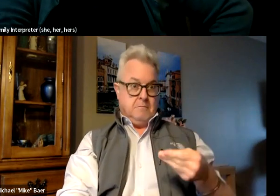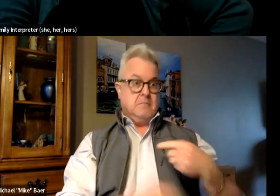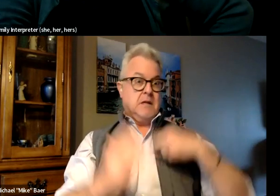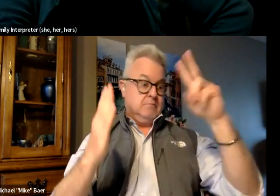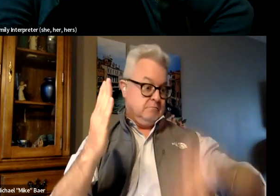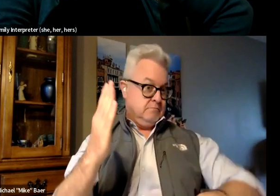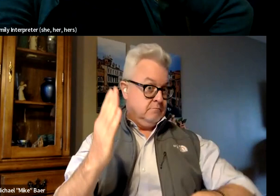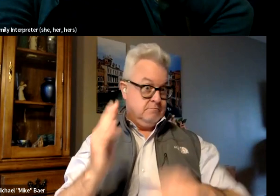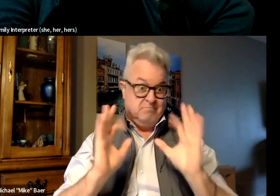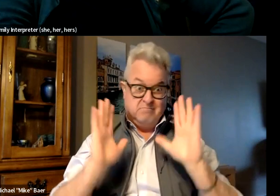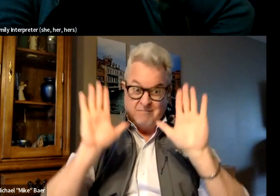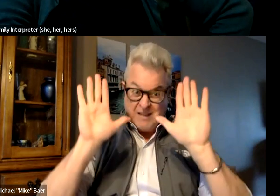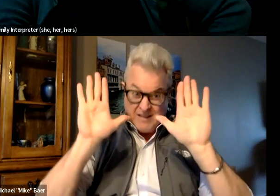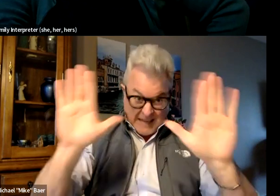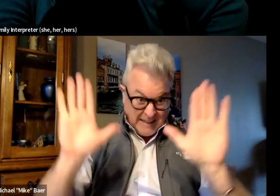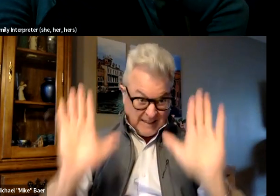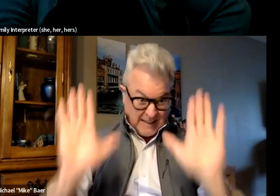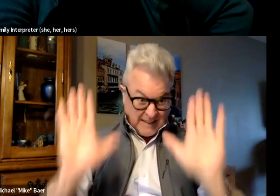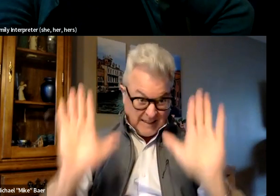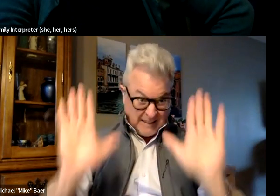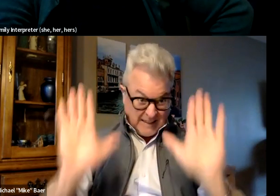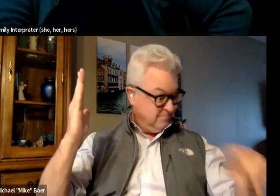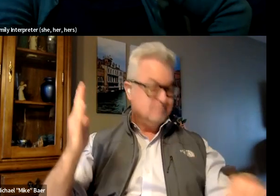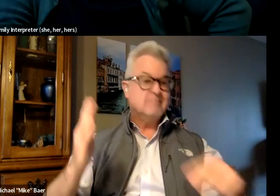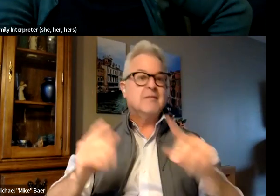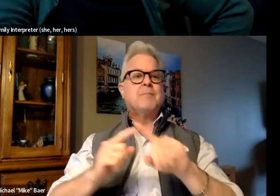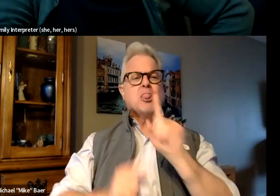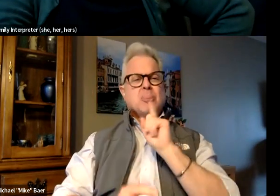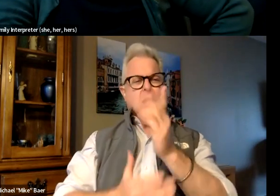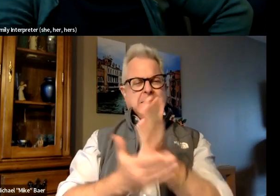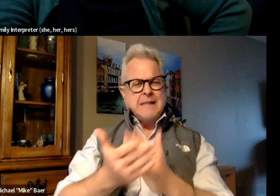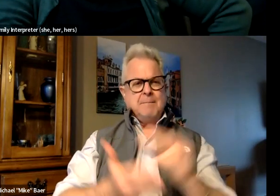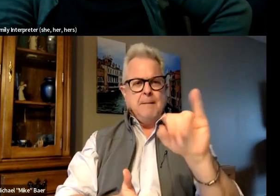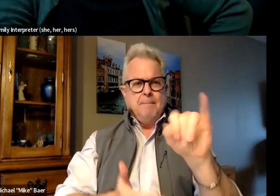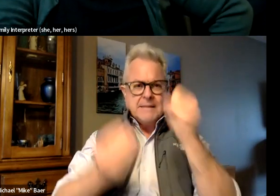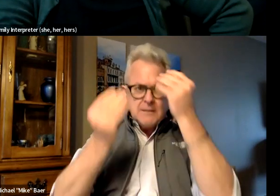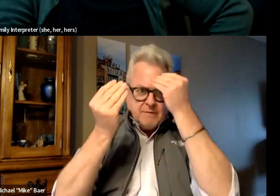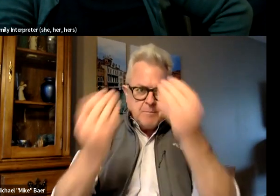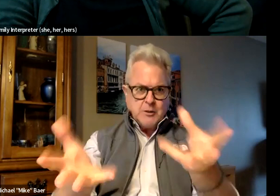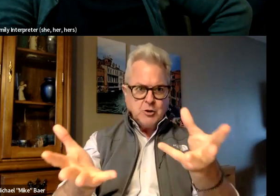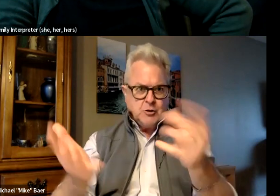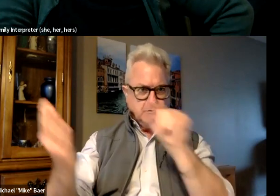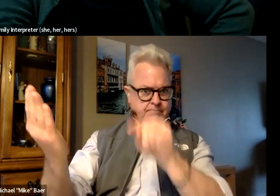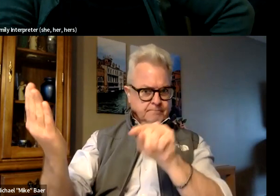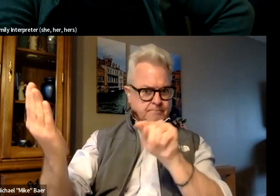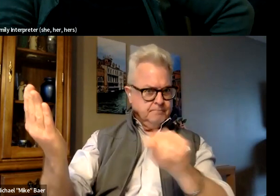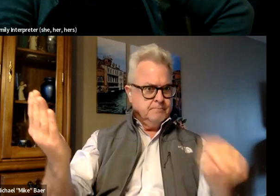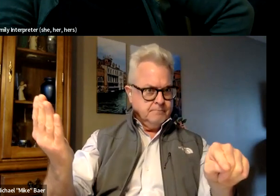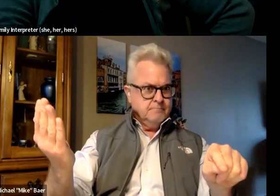document this evening that was given to me. I read through it. It is excellent. But there are some misinformation